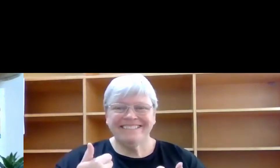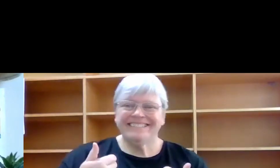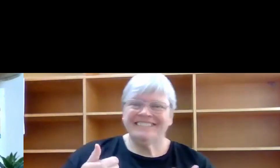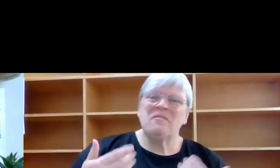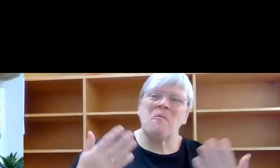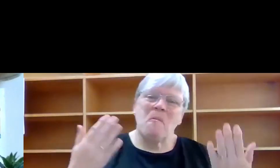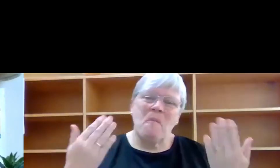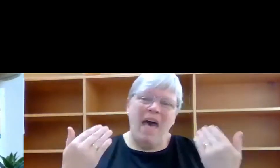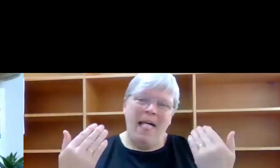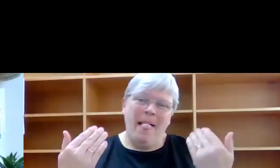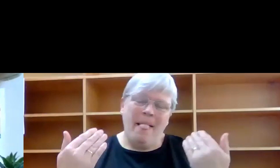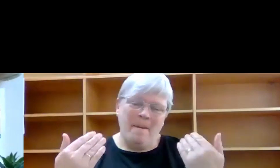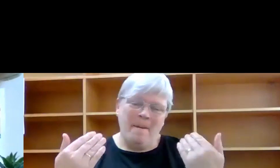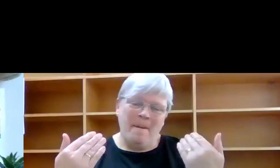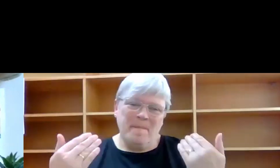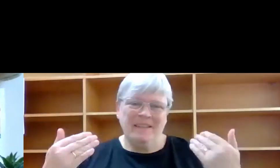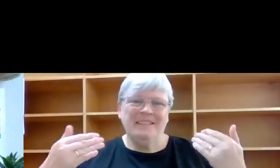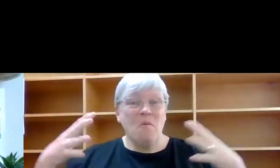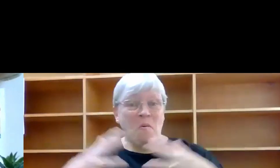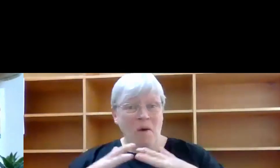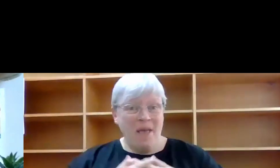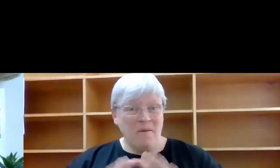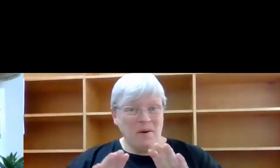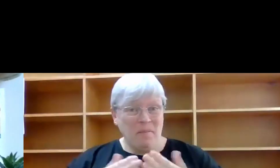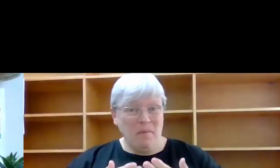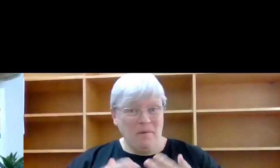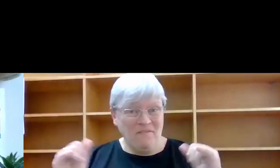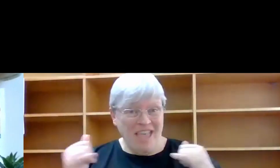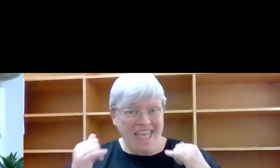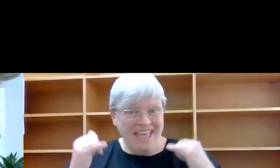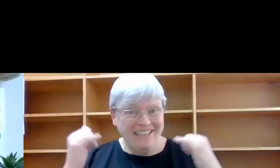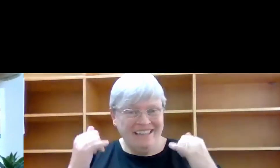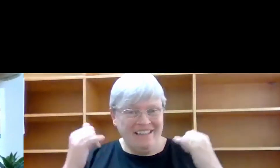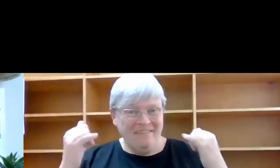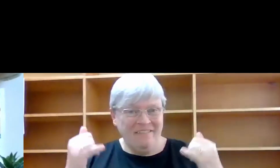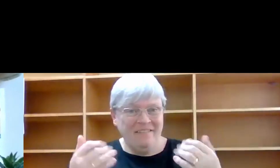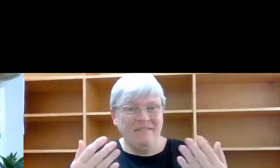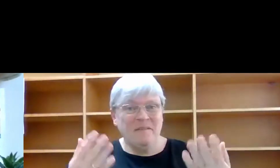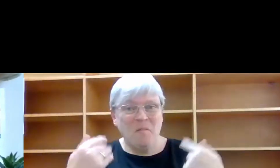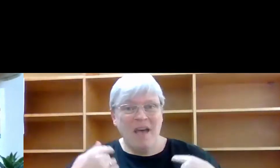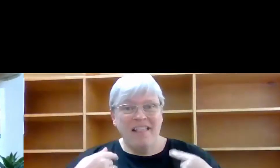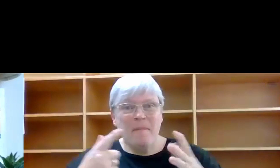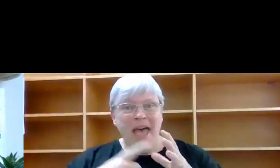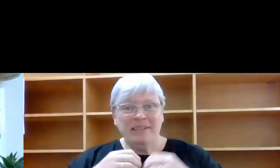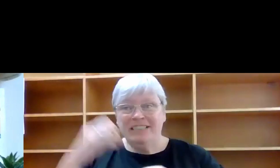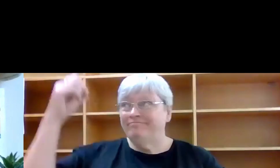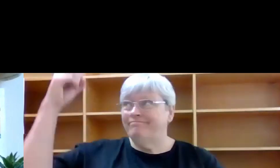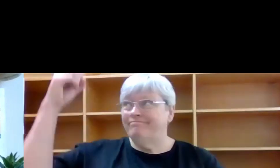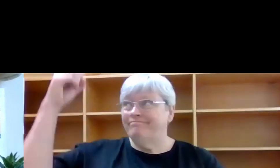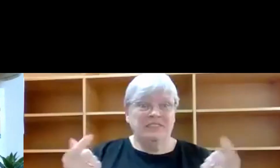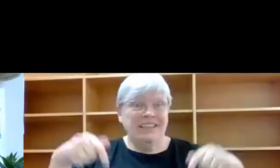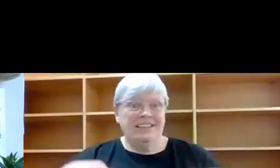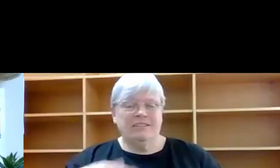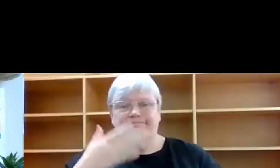Welcome to WayWORD Book Festival and welcome virtually to sunny Aberdeen, although I am actually